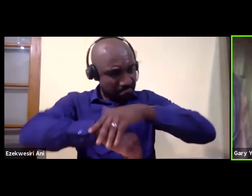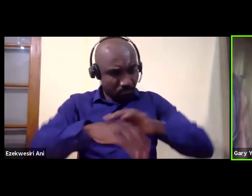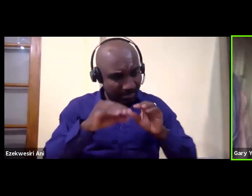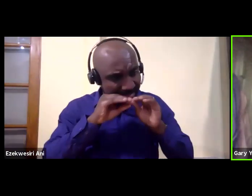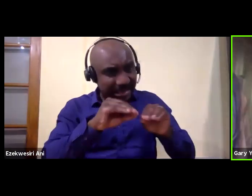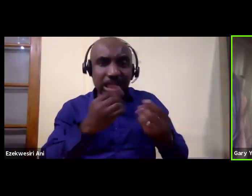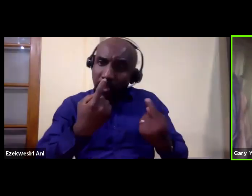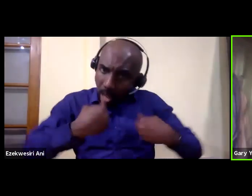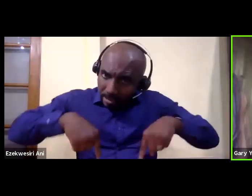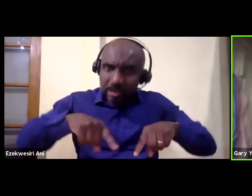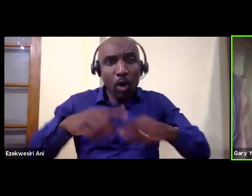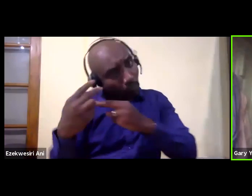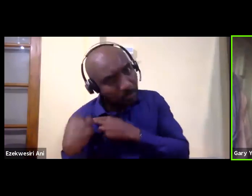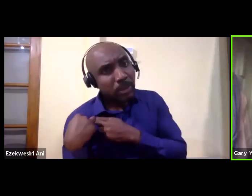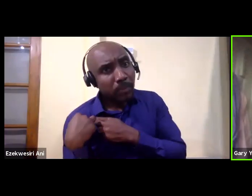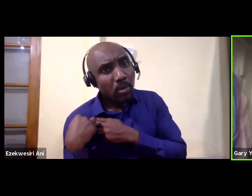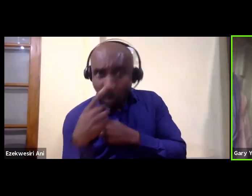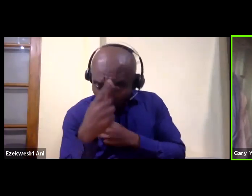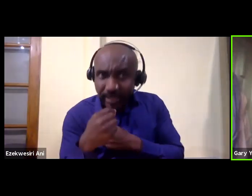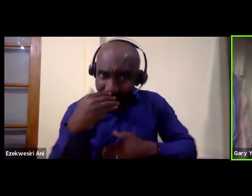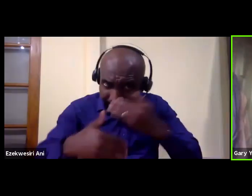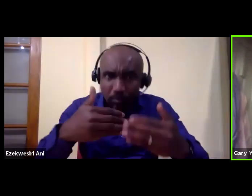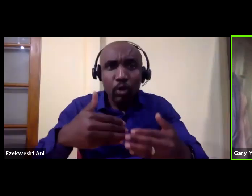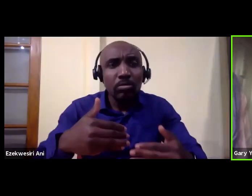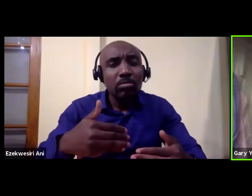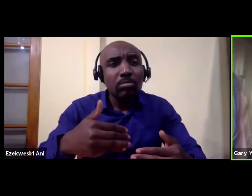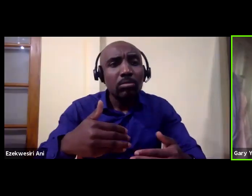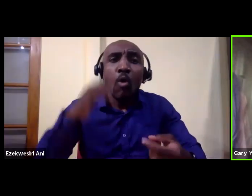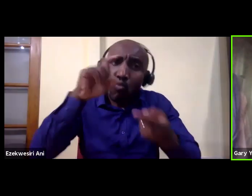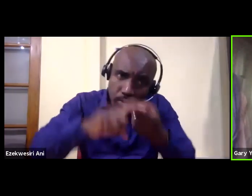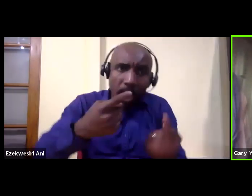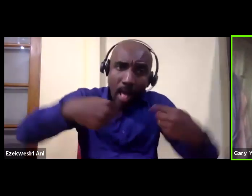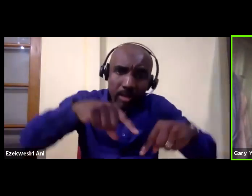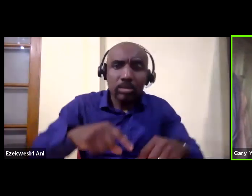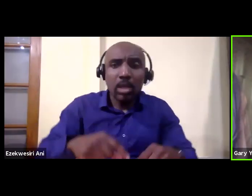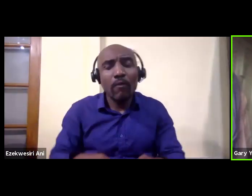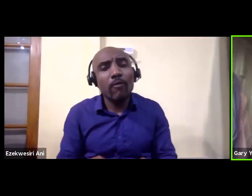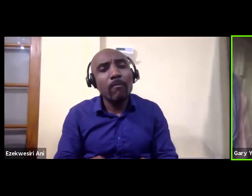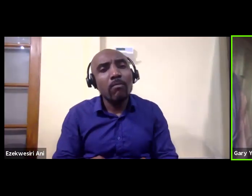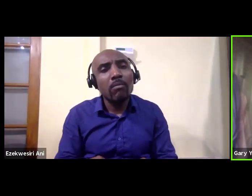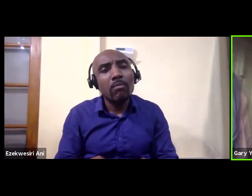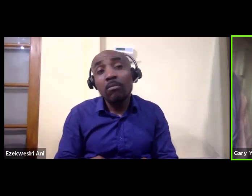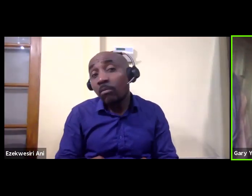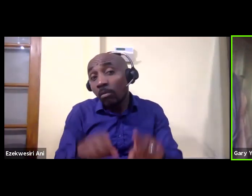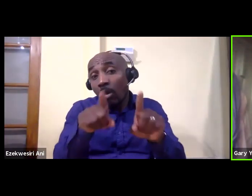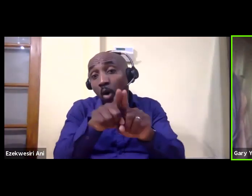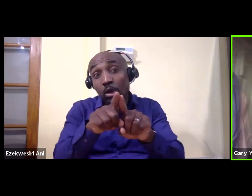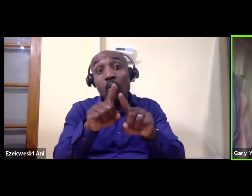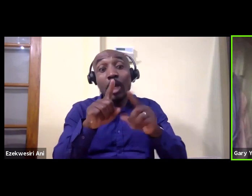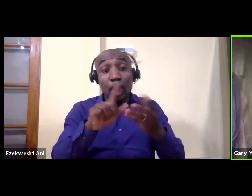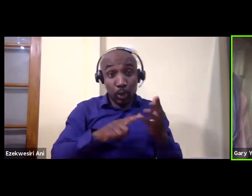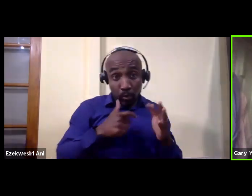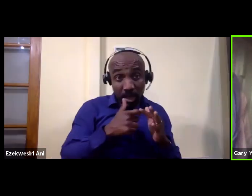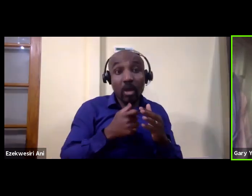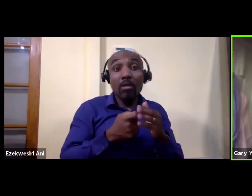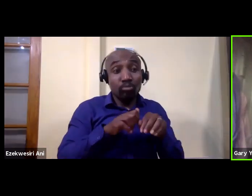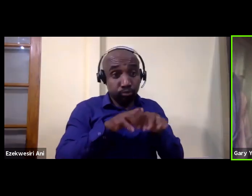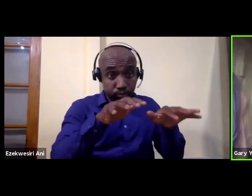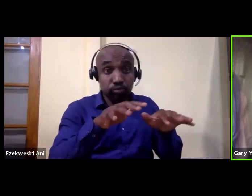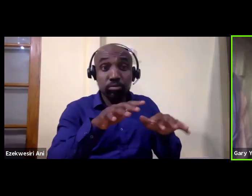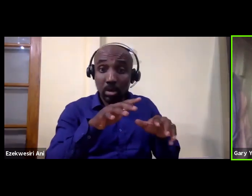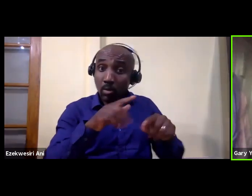of providing. It's in play. It's all in play. And it's not just here, it's in play in the States. Wherever there are